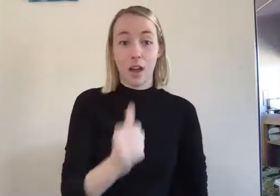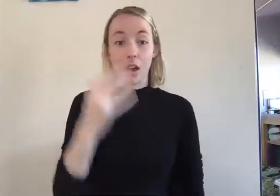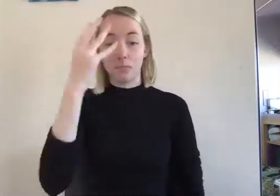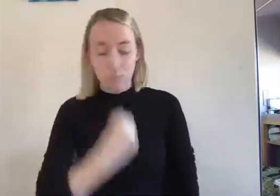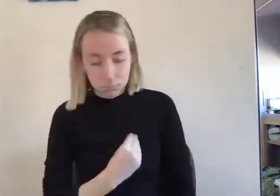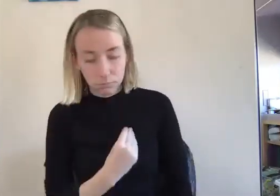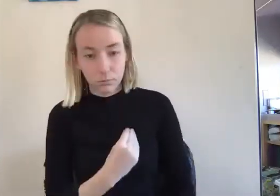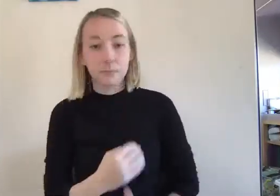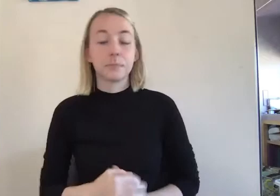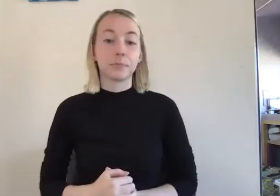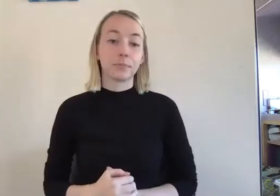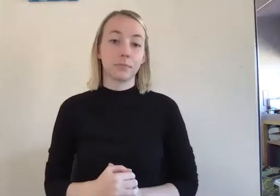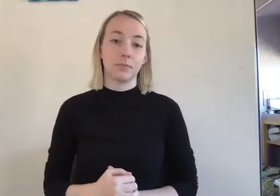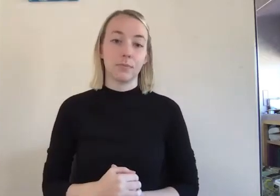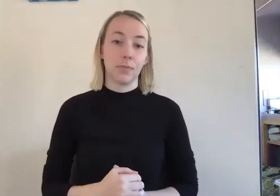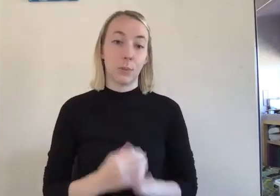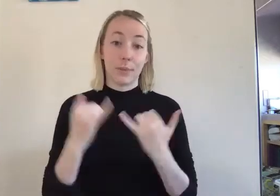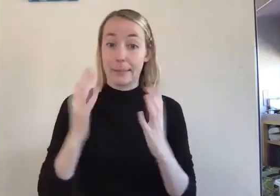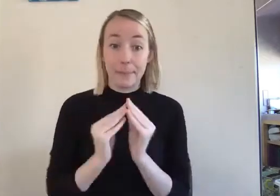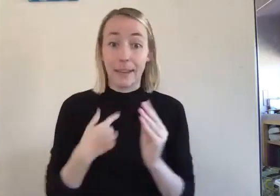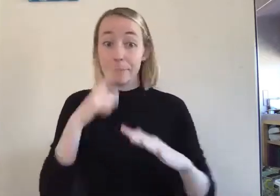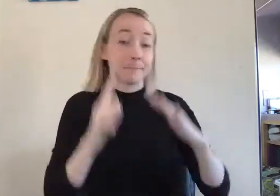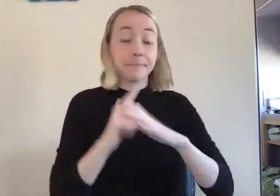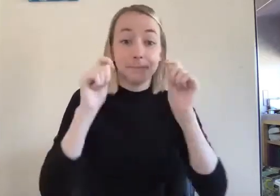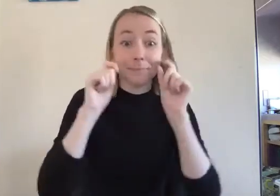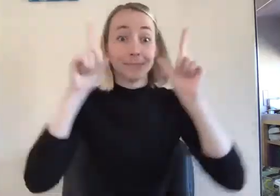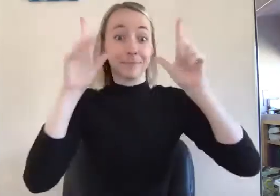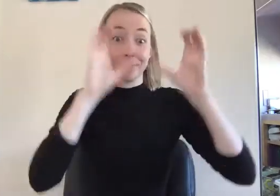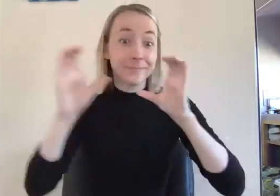and not be taking a nap throughout this meeting.